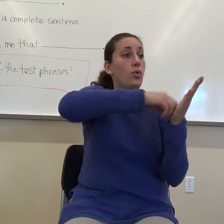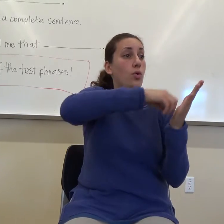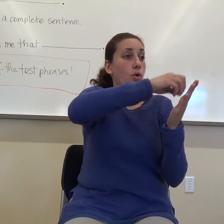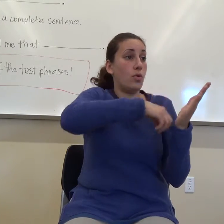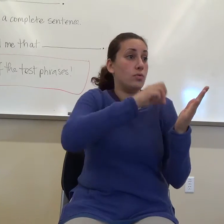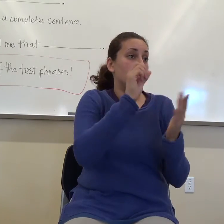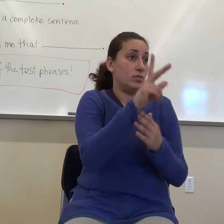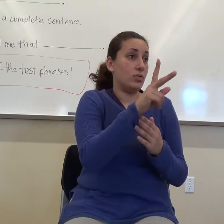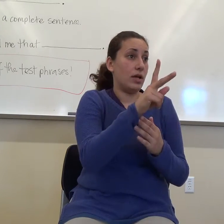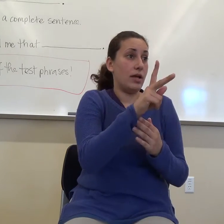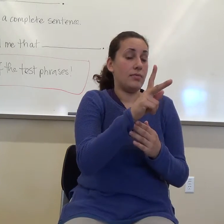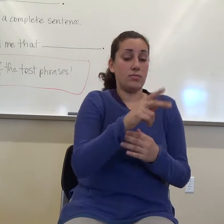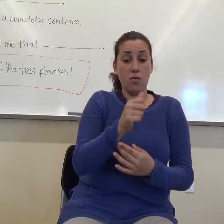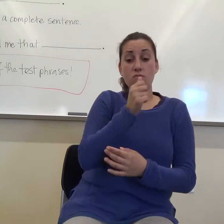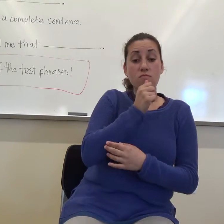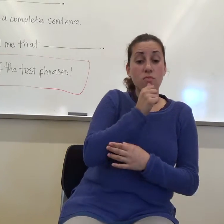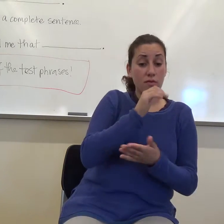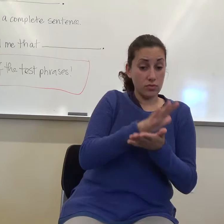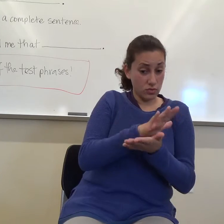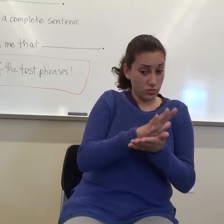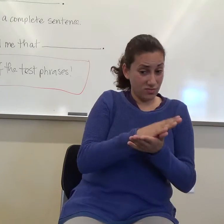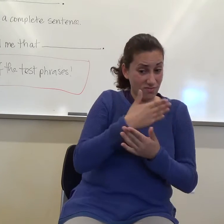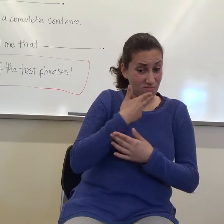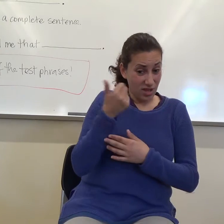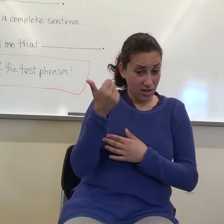Aren't private schools